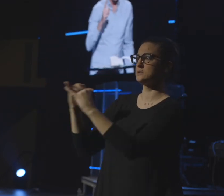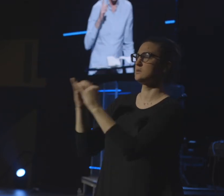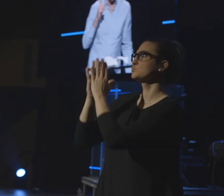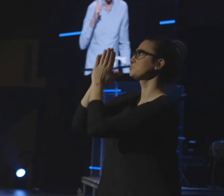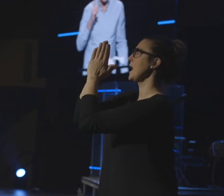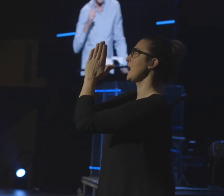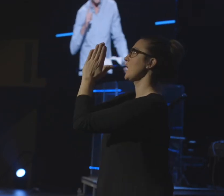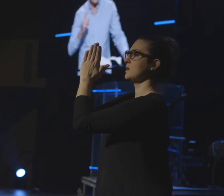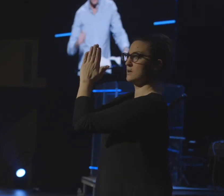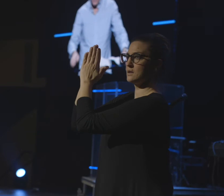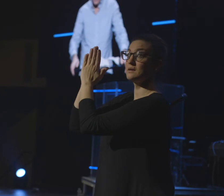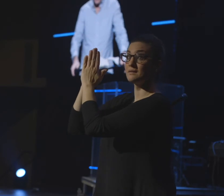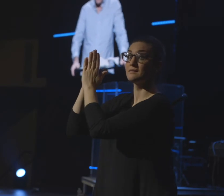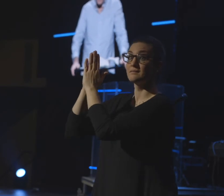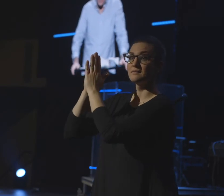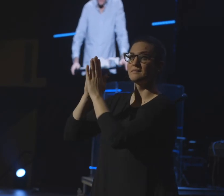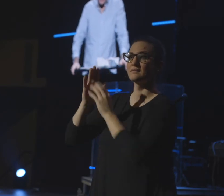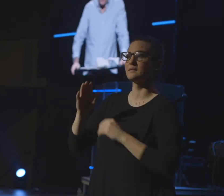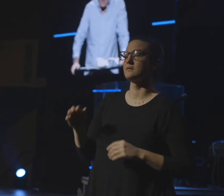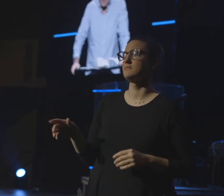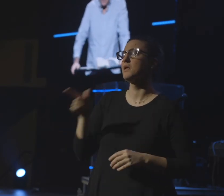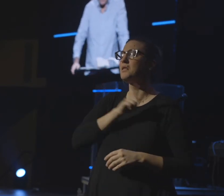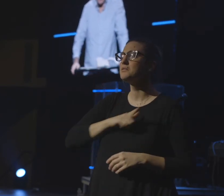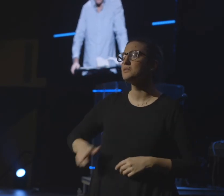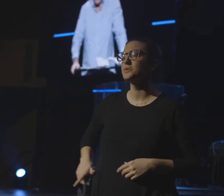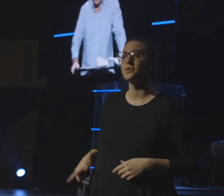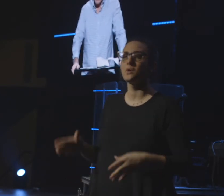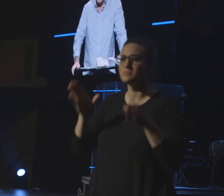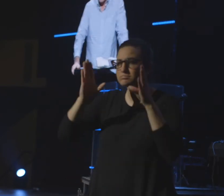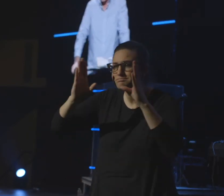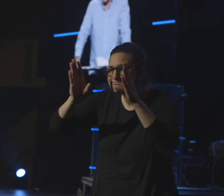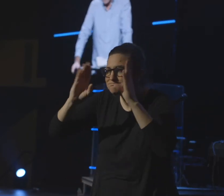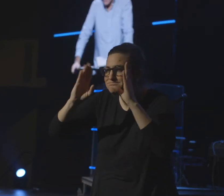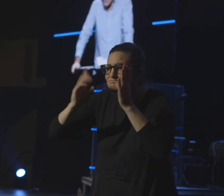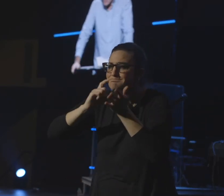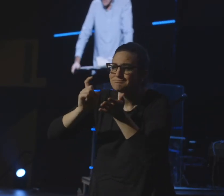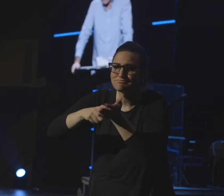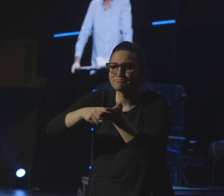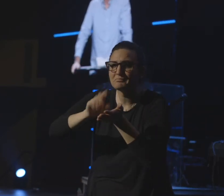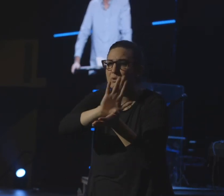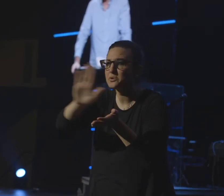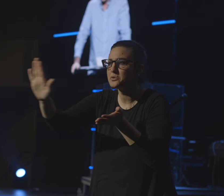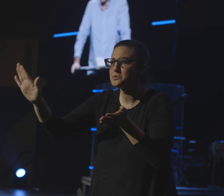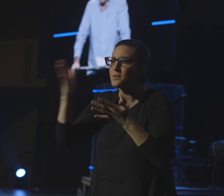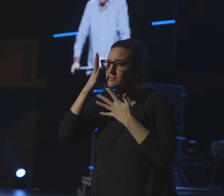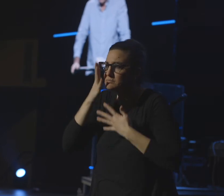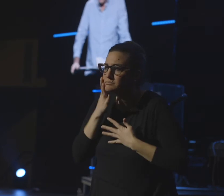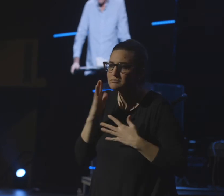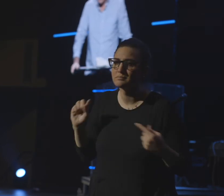Right? The Lord has heard your misery. God knows your pain. He's